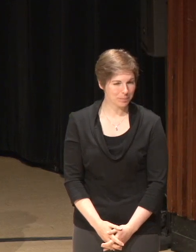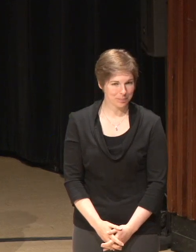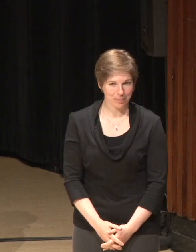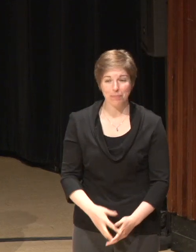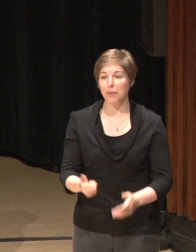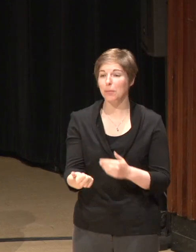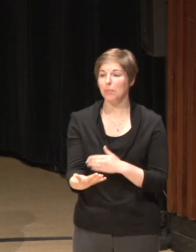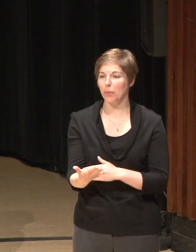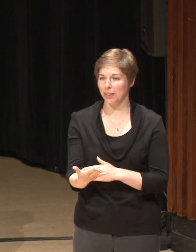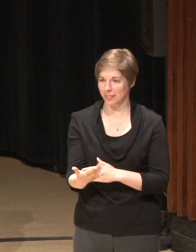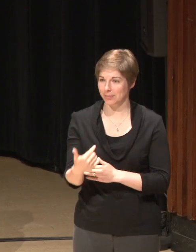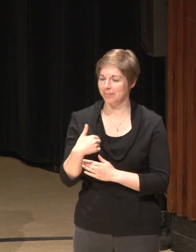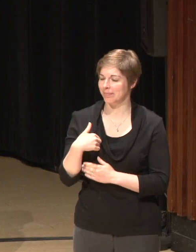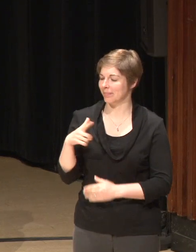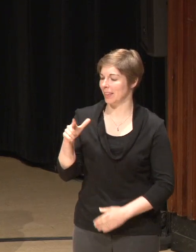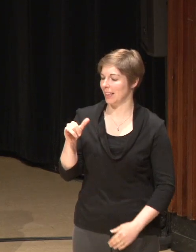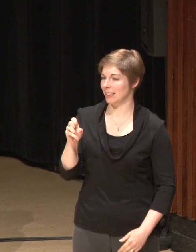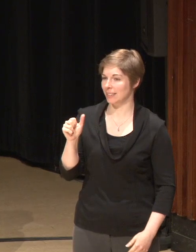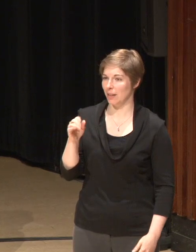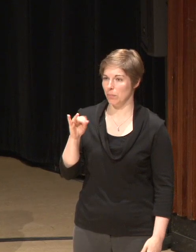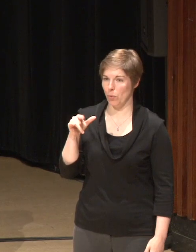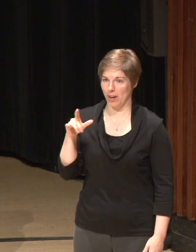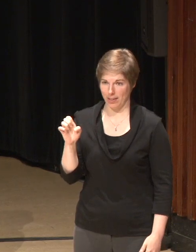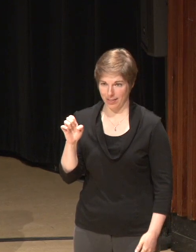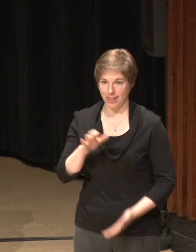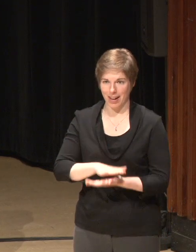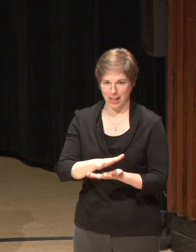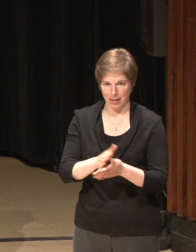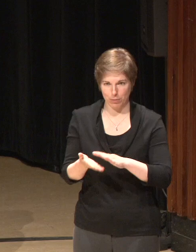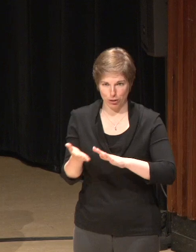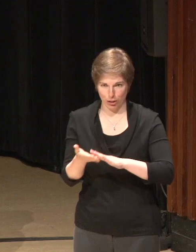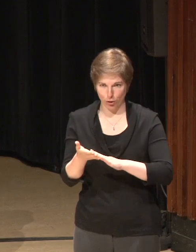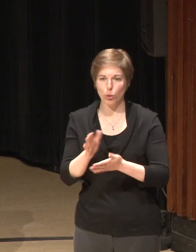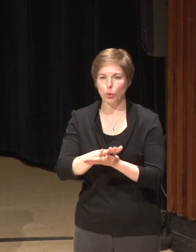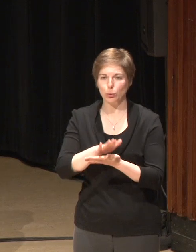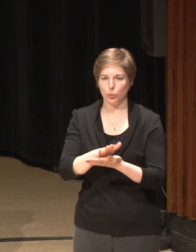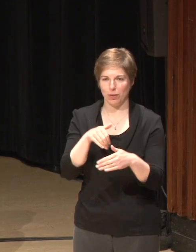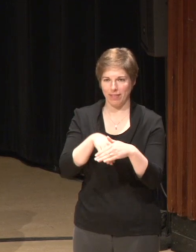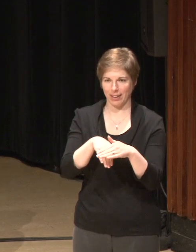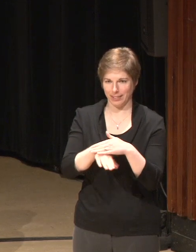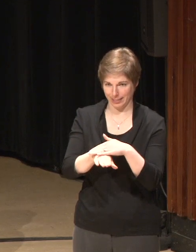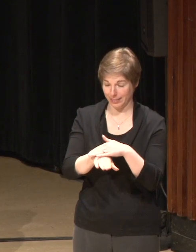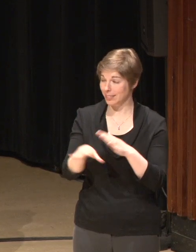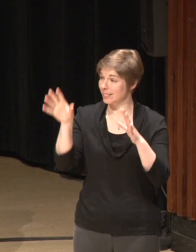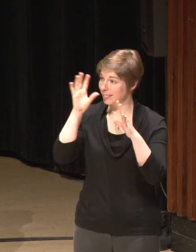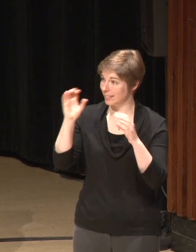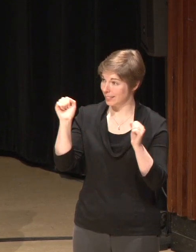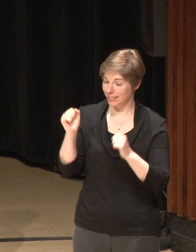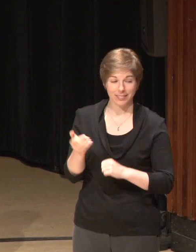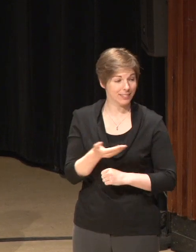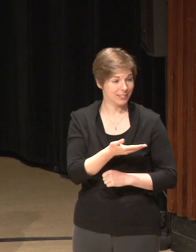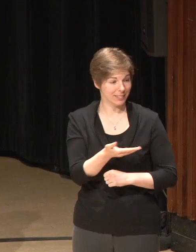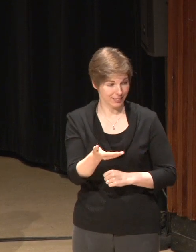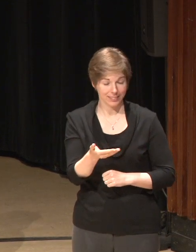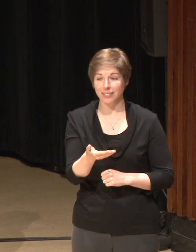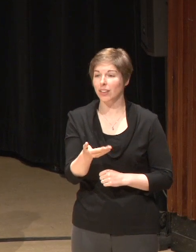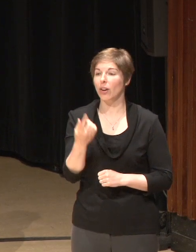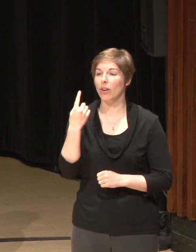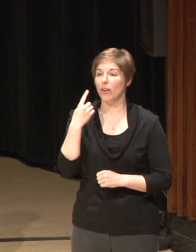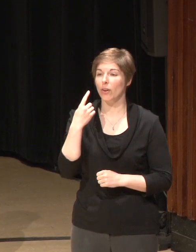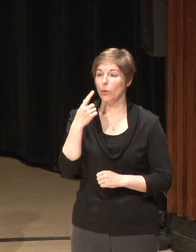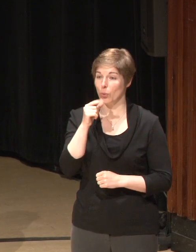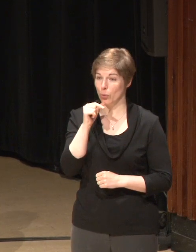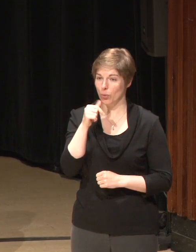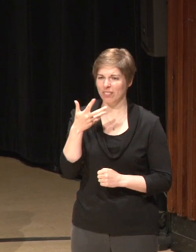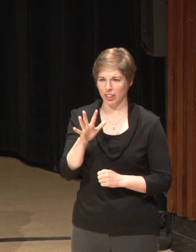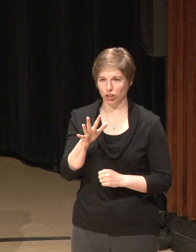Good morning. I am Lisa Boyle, Academic Chair for the School of Access. Mr. President, I present to you the following candidates who have